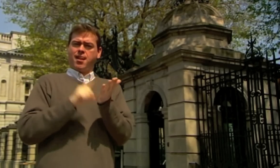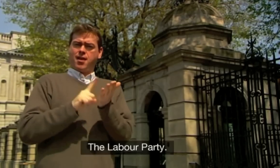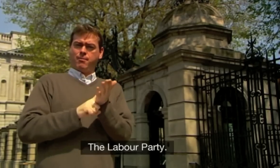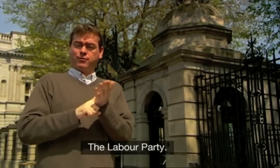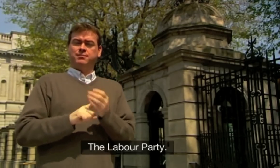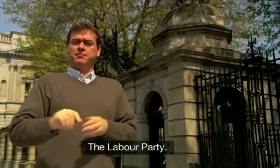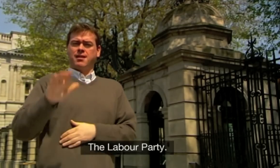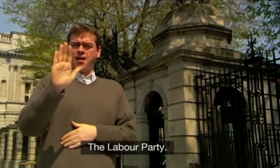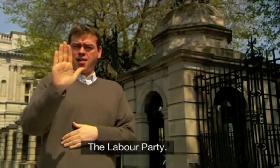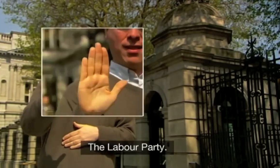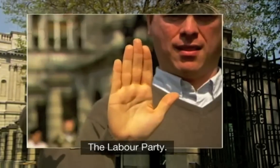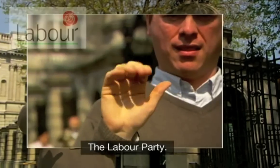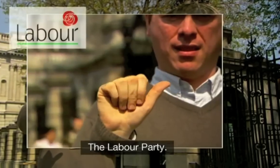the Labour Party,